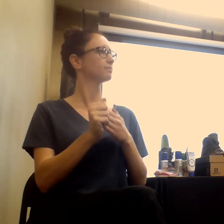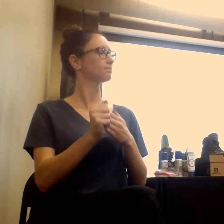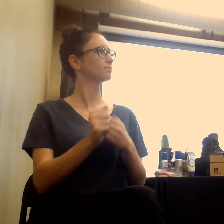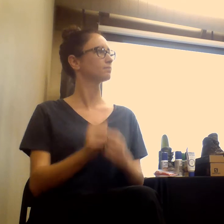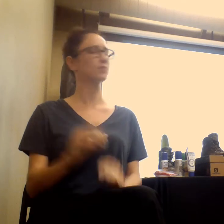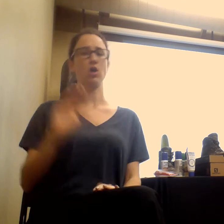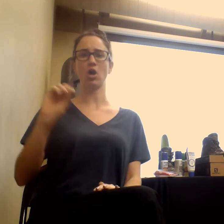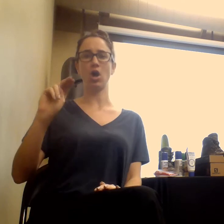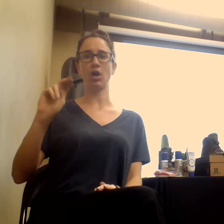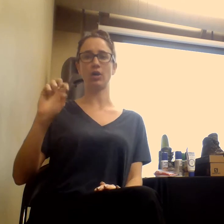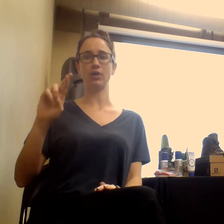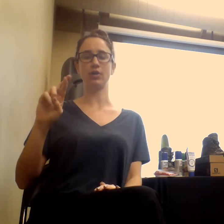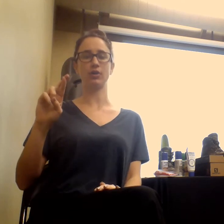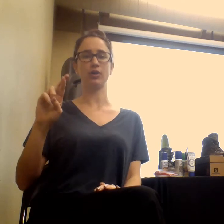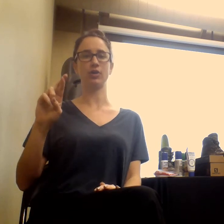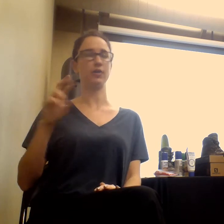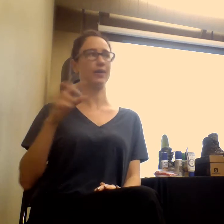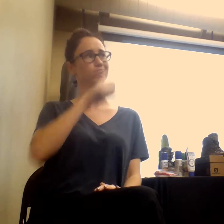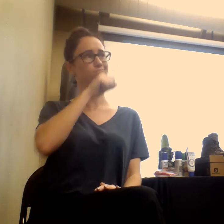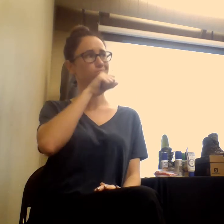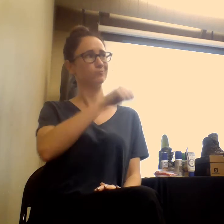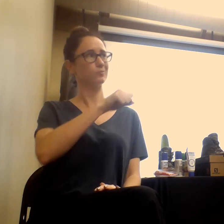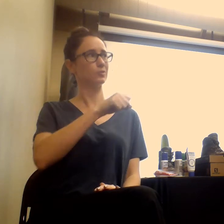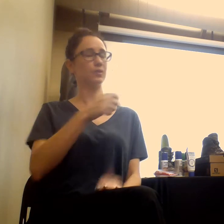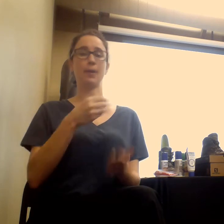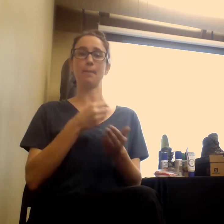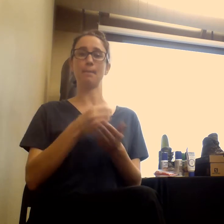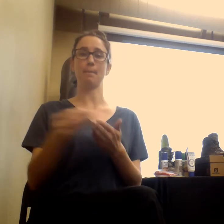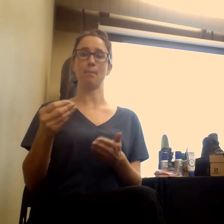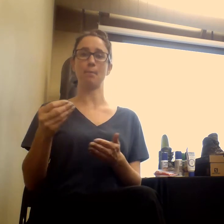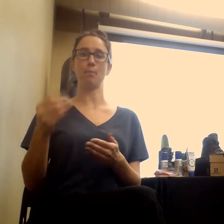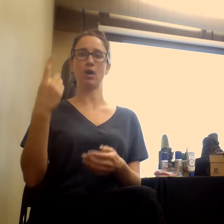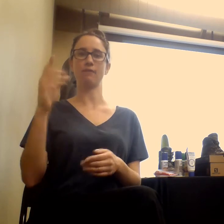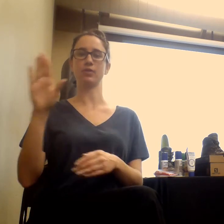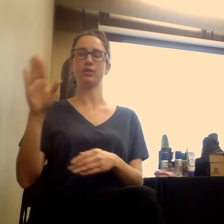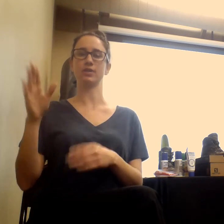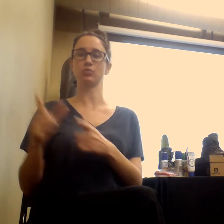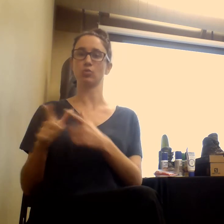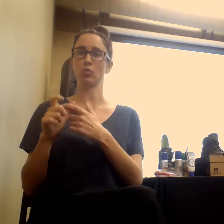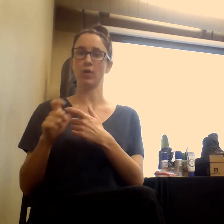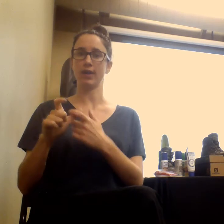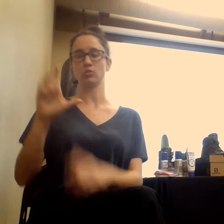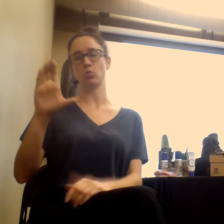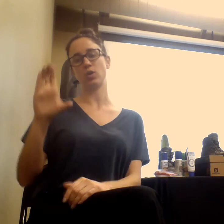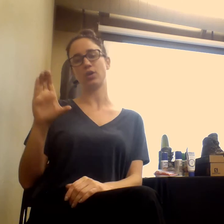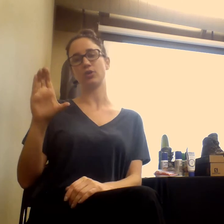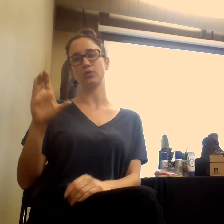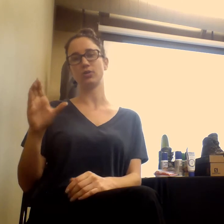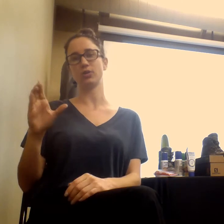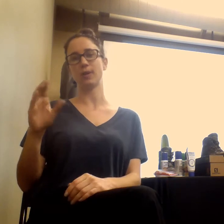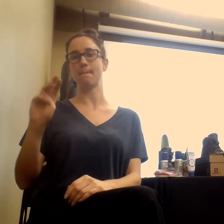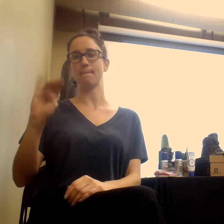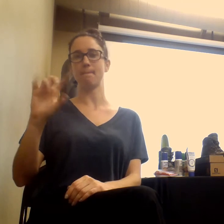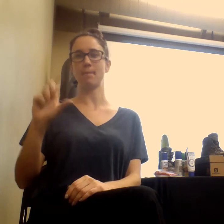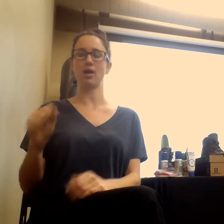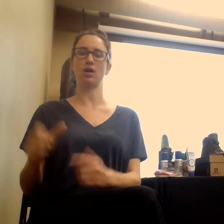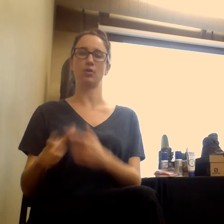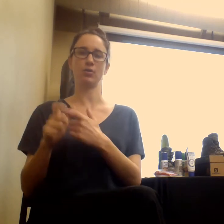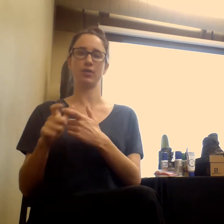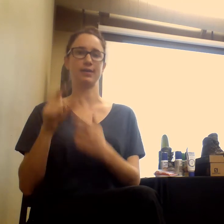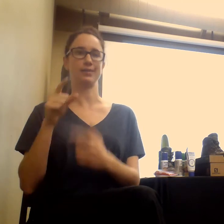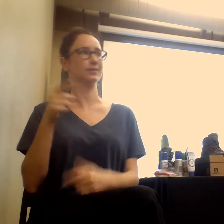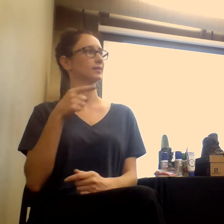Coast Trail 4 pairs. He said they're only going to last about 500 miles each. And so in his forward boxes, everybody